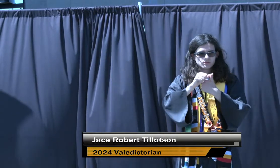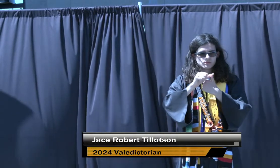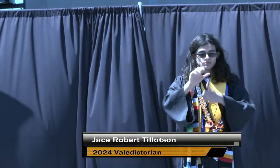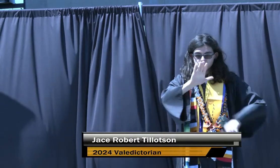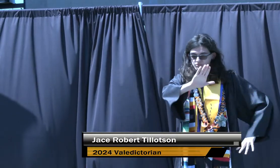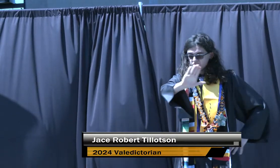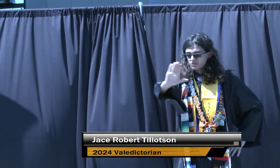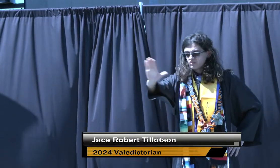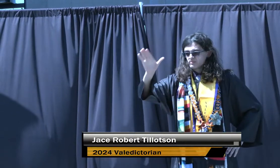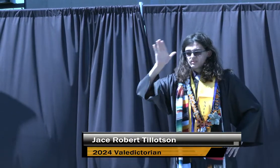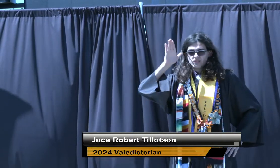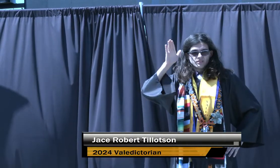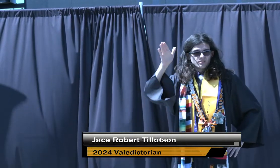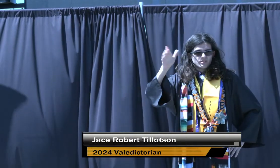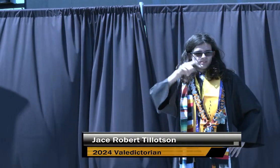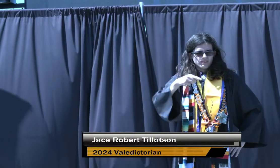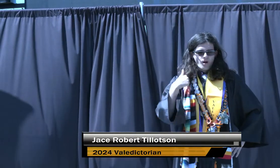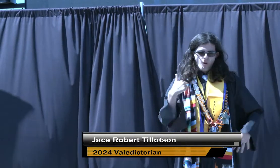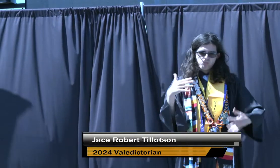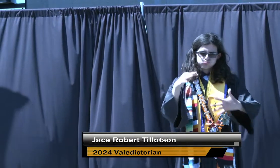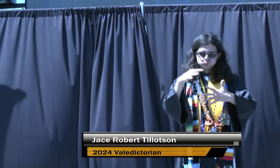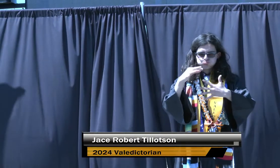I want you to remember